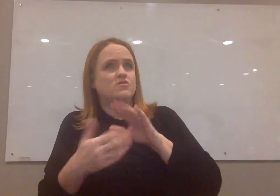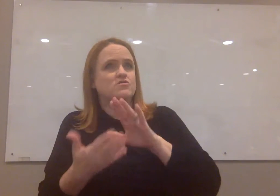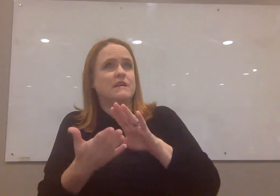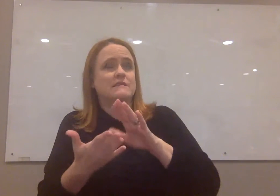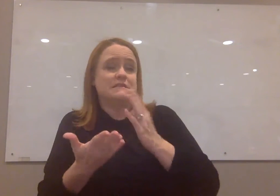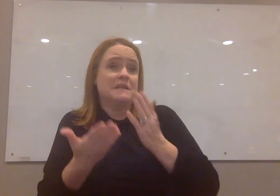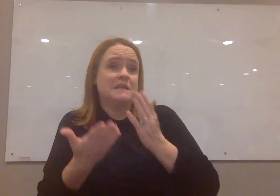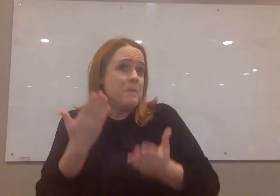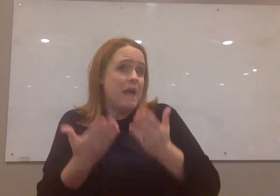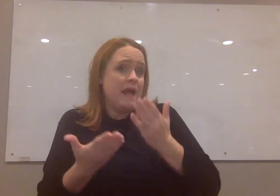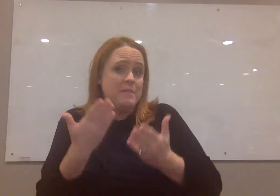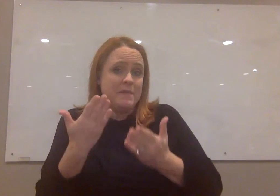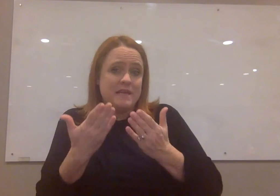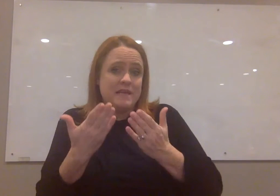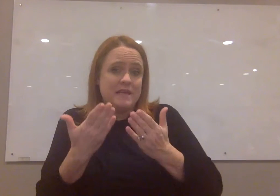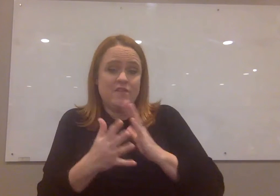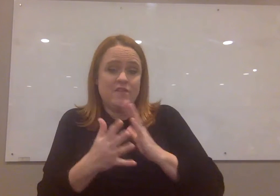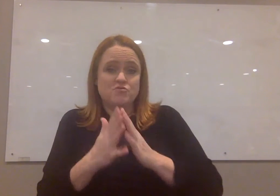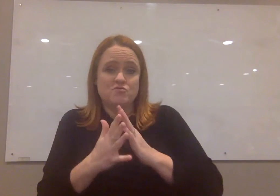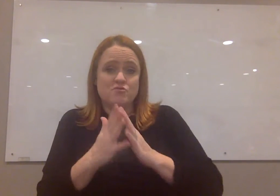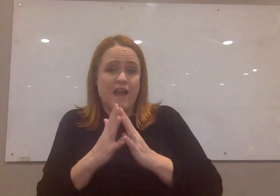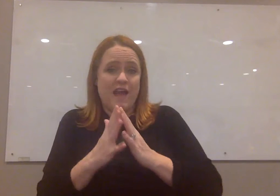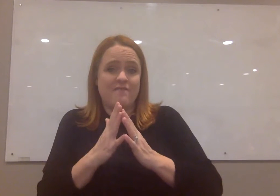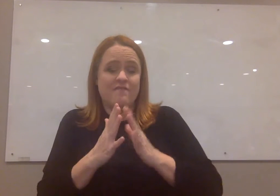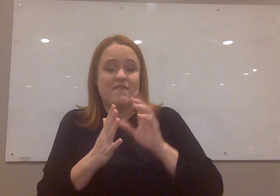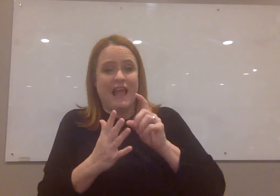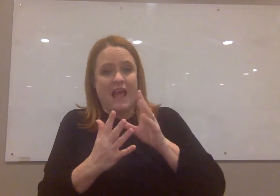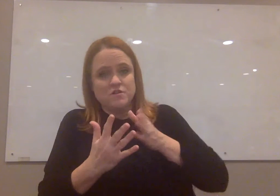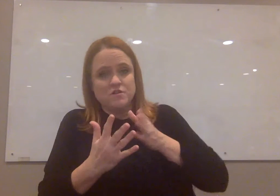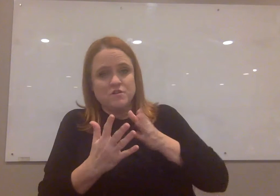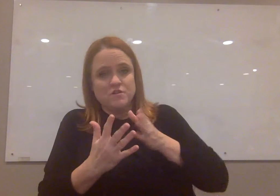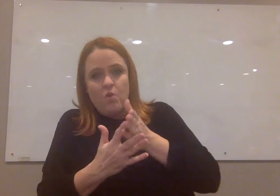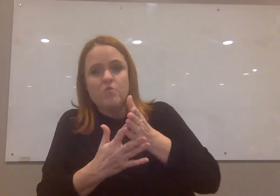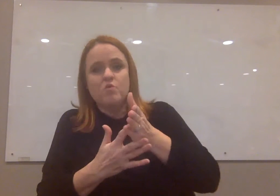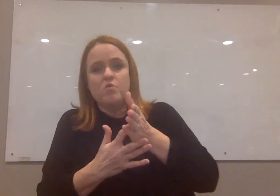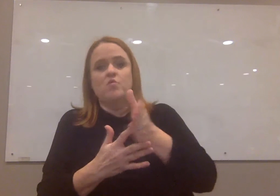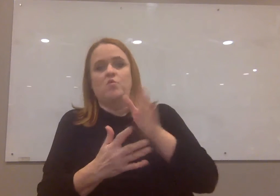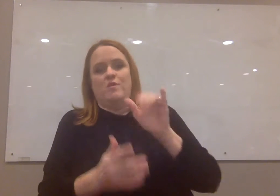Maybe it just the traffic has to flow through that node, or they just did.